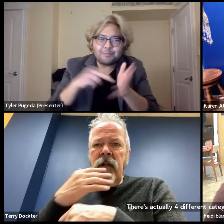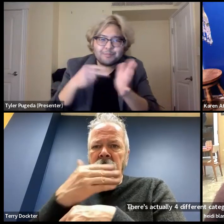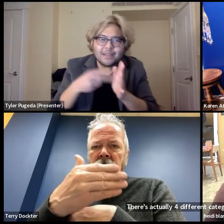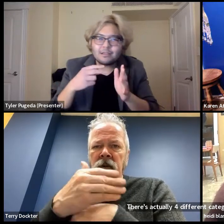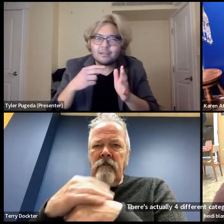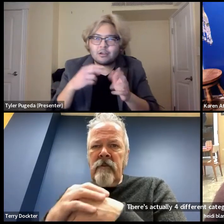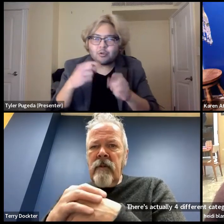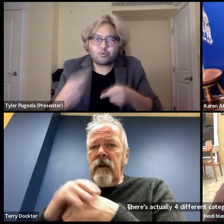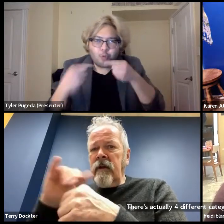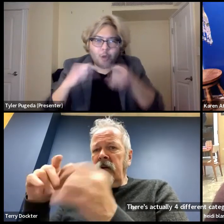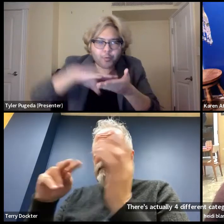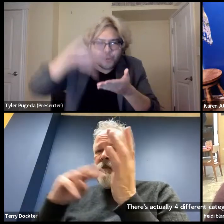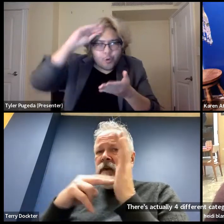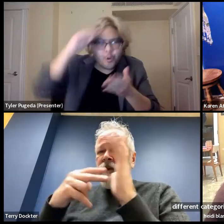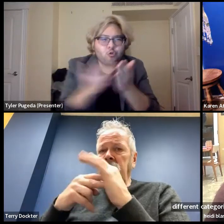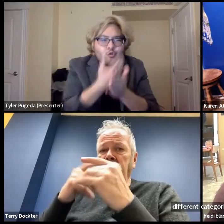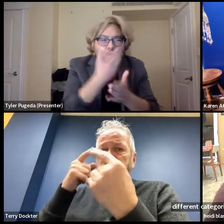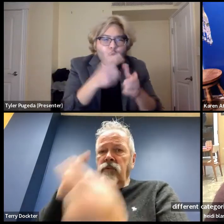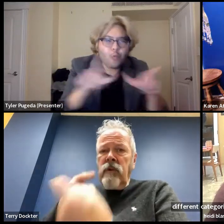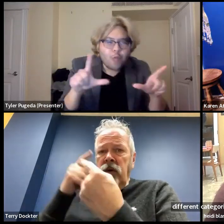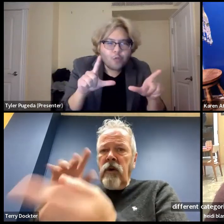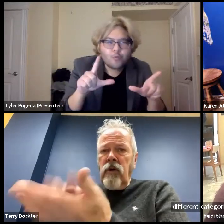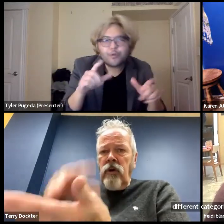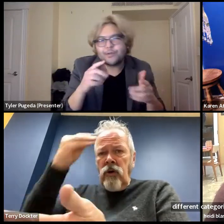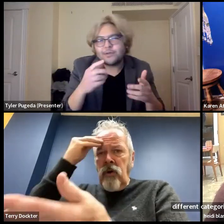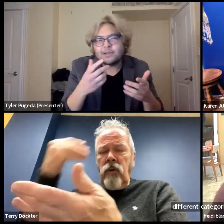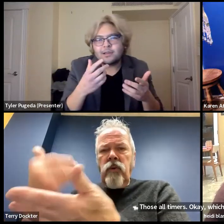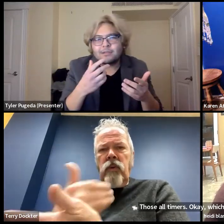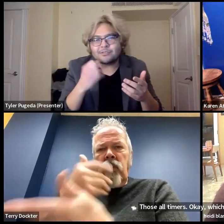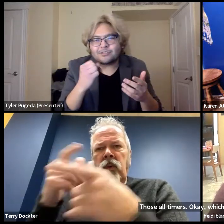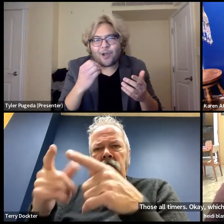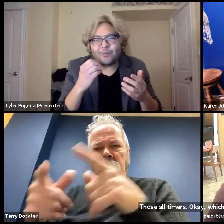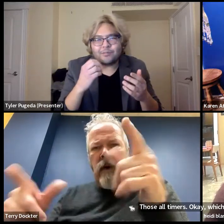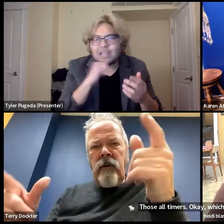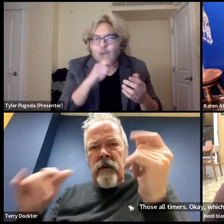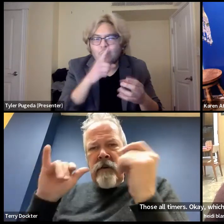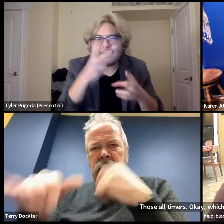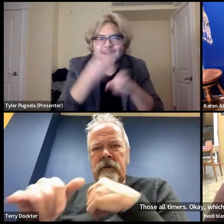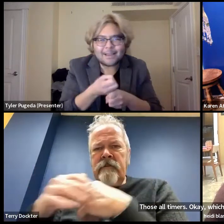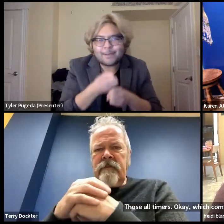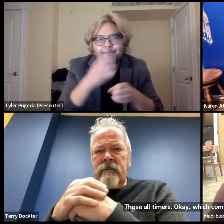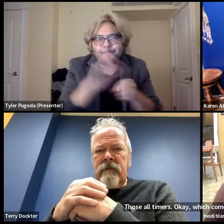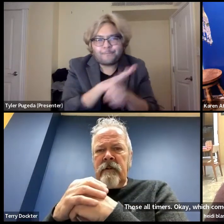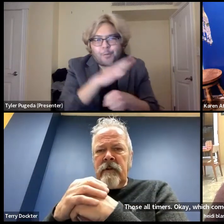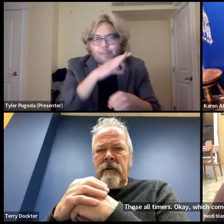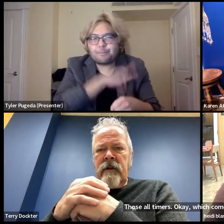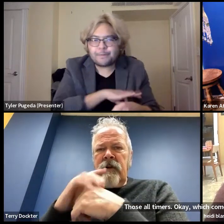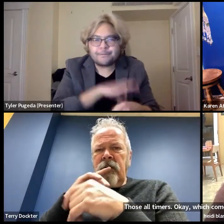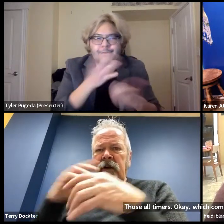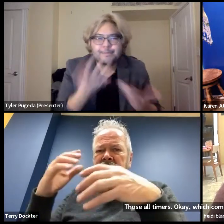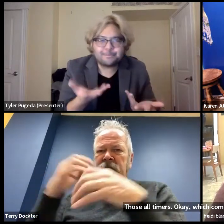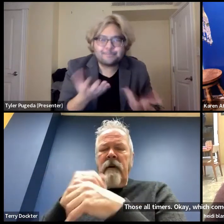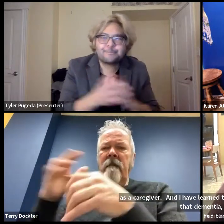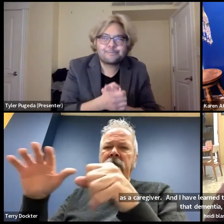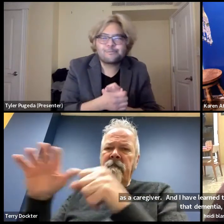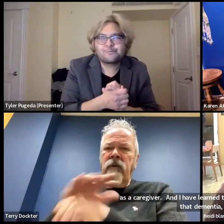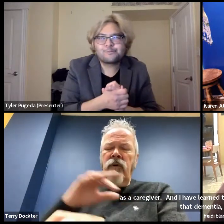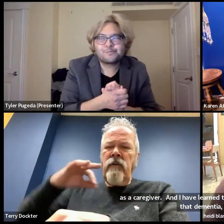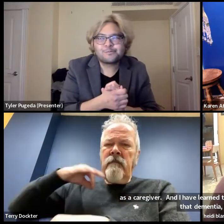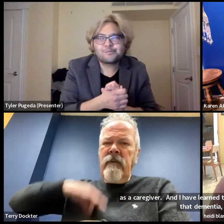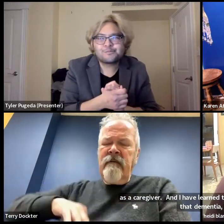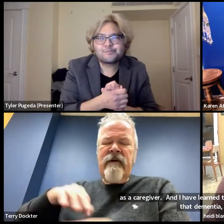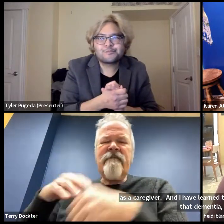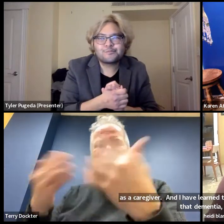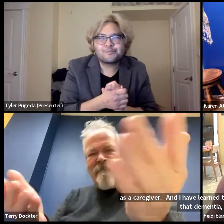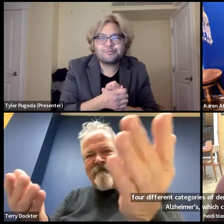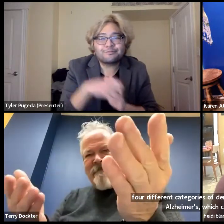and take extra strides to make sure they reduce the risk of Alzheimer's. But doing things such as learning a new language and so forth can help offset that. And we